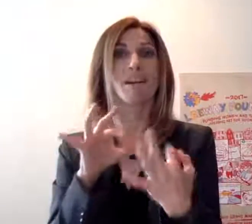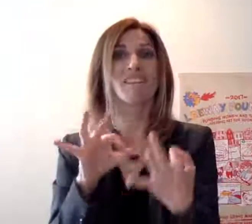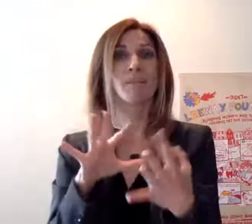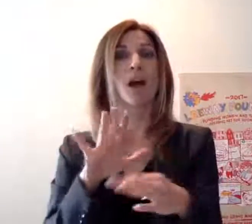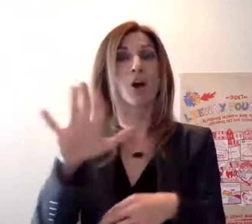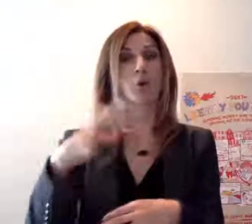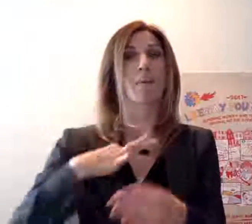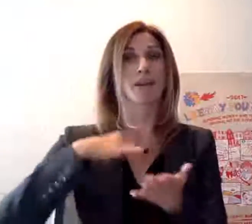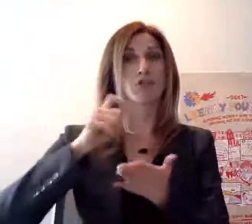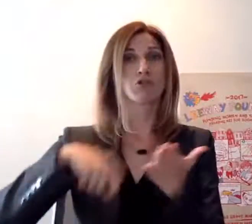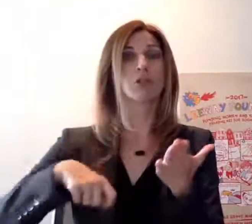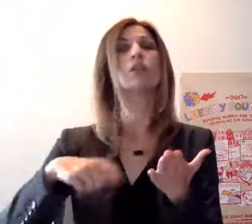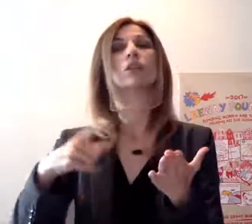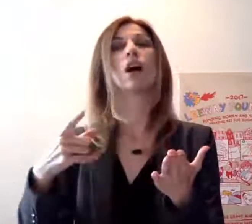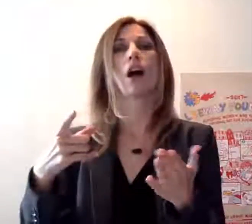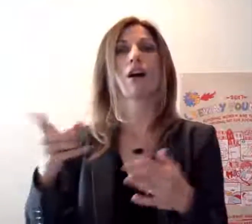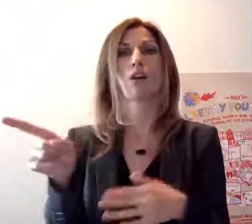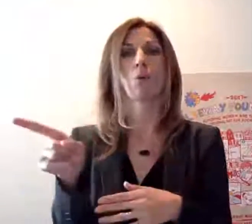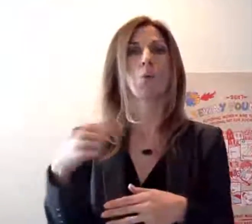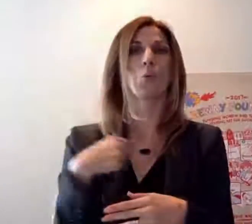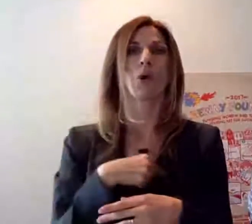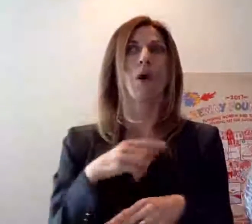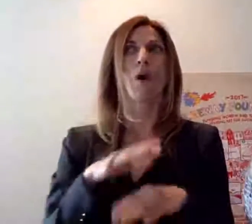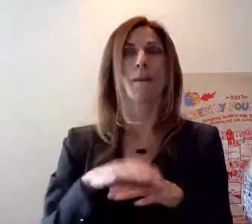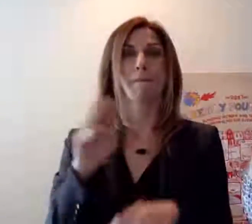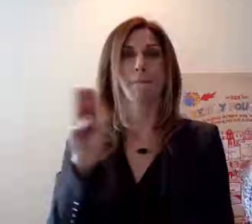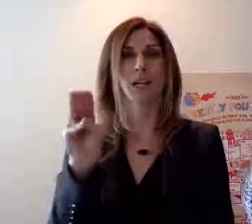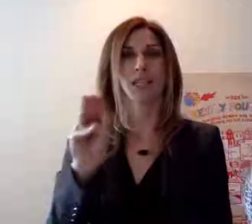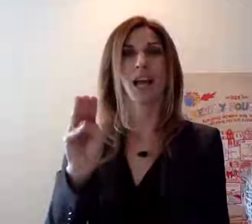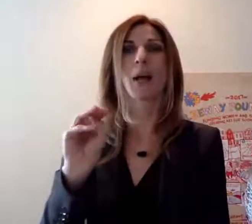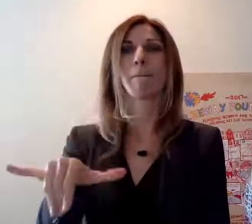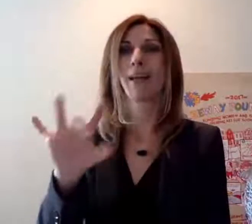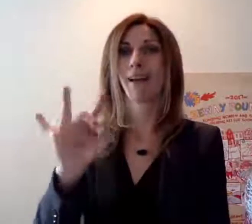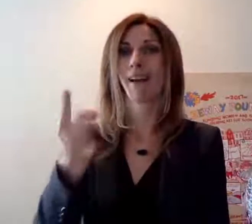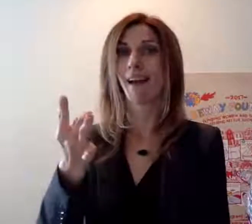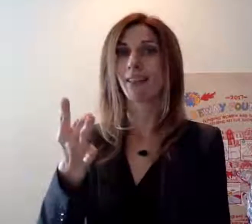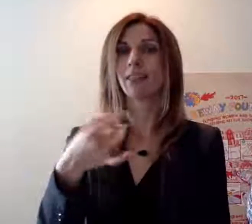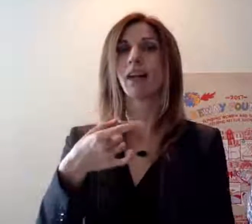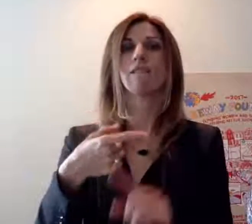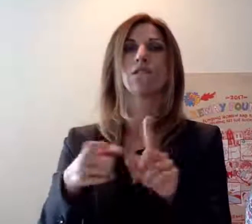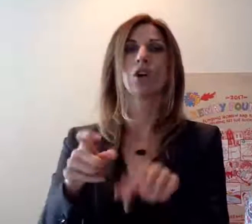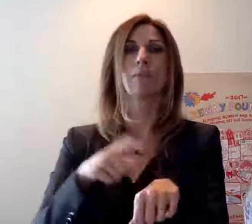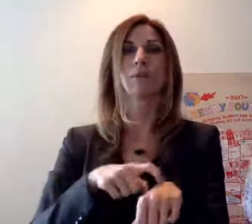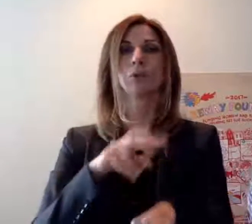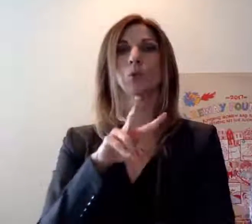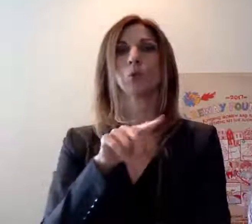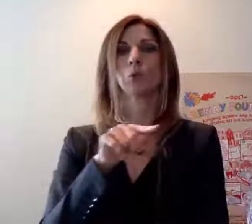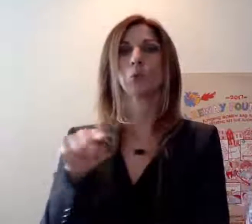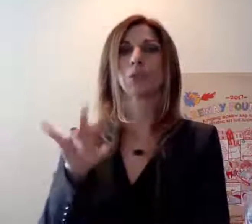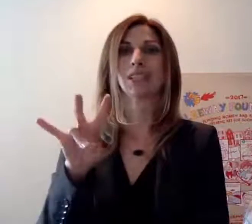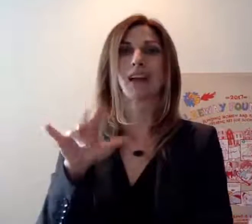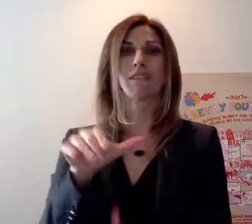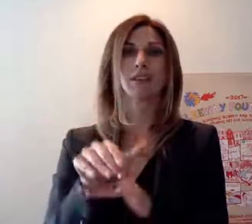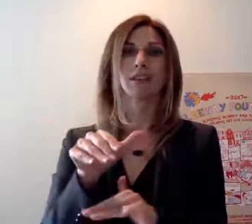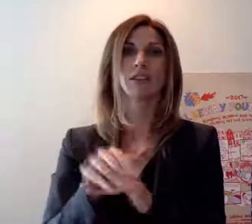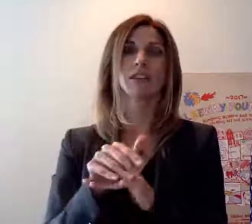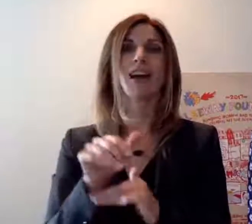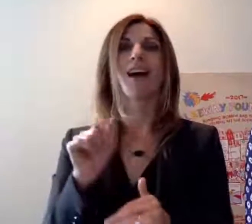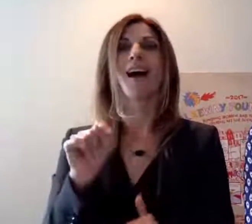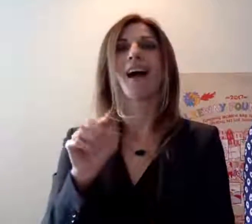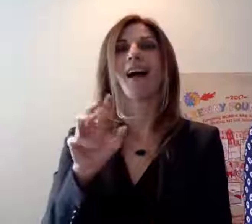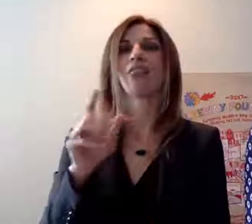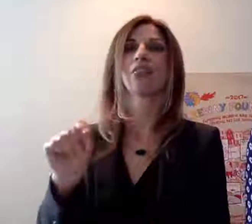your application, you can join us on Monday, May 8th from 2 to 7 p.m. at the